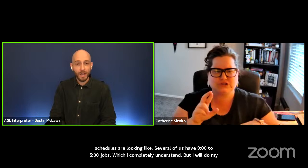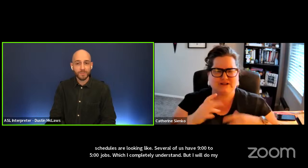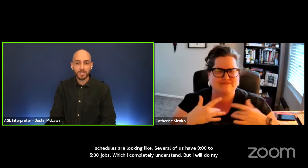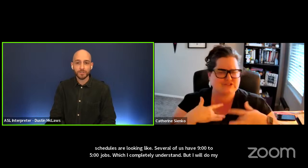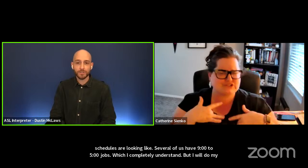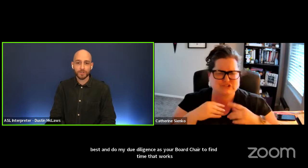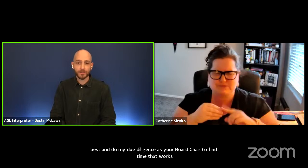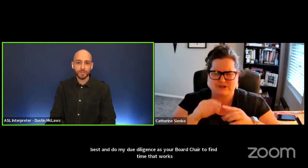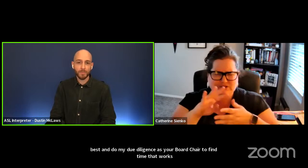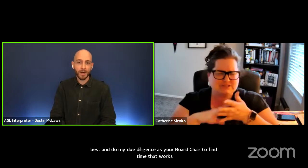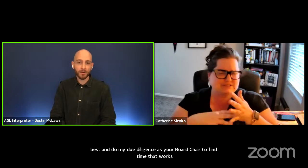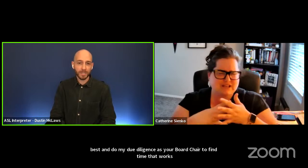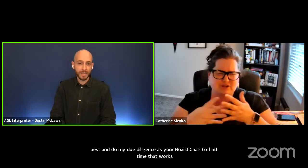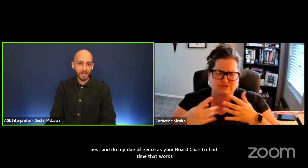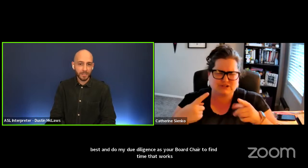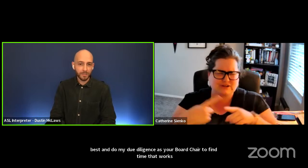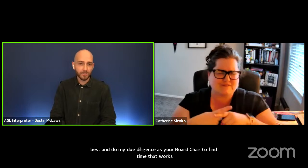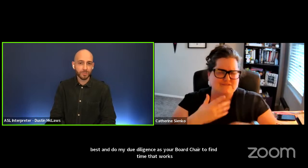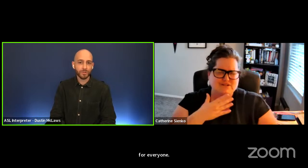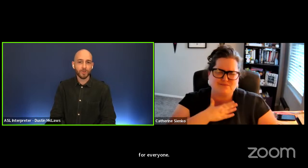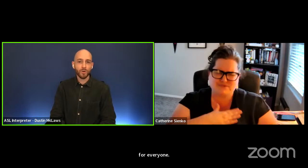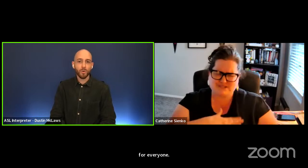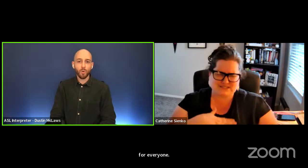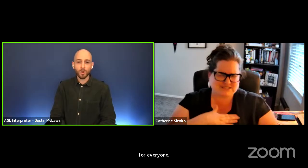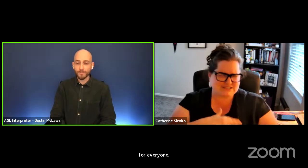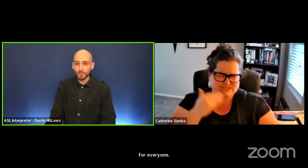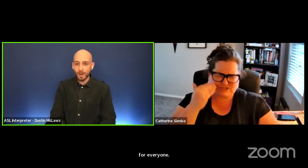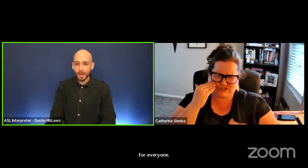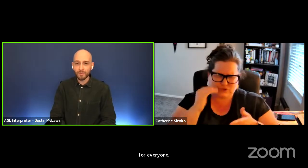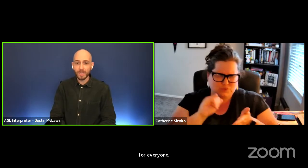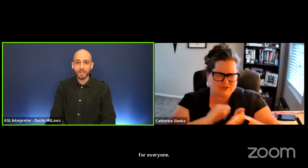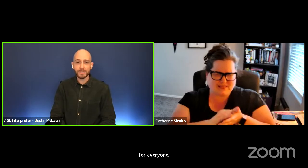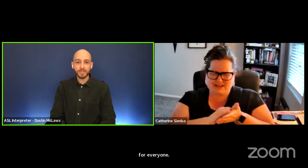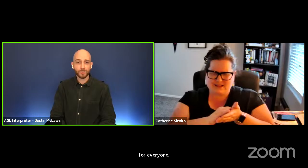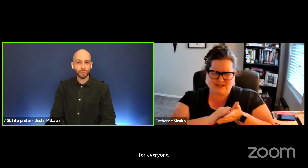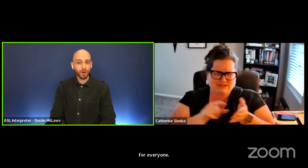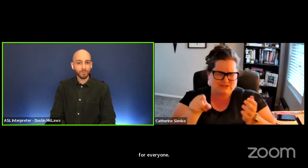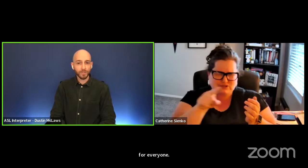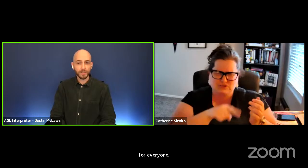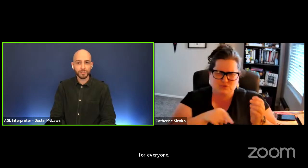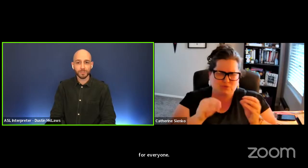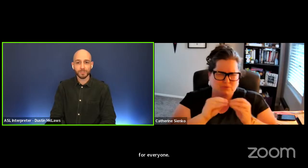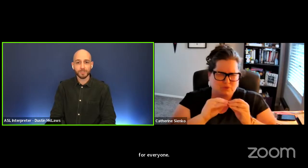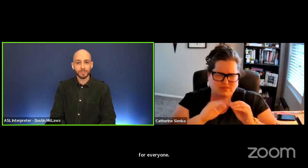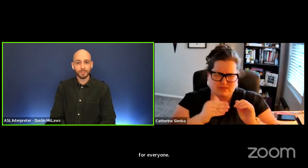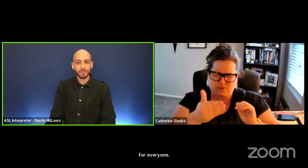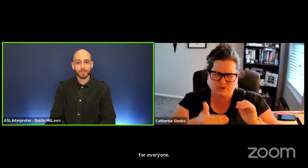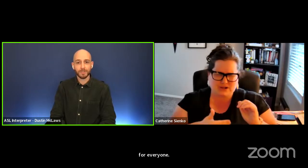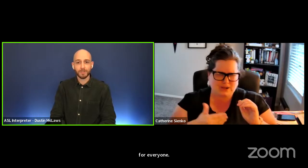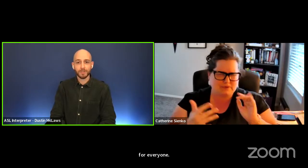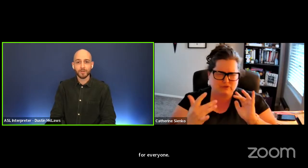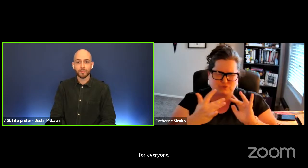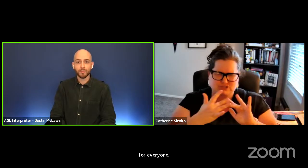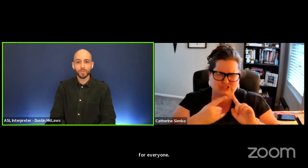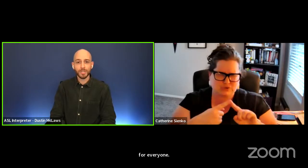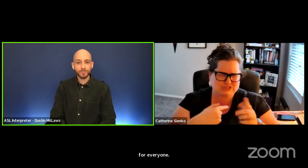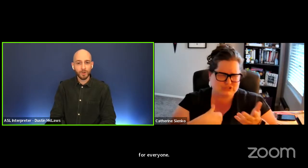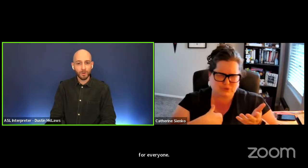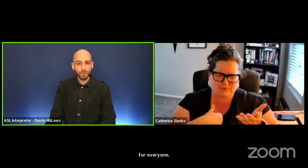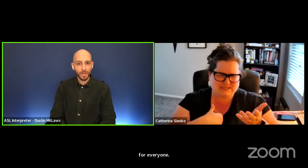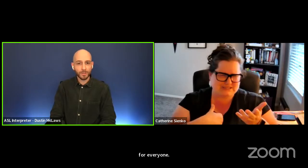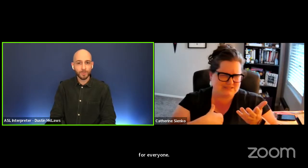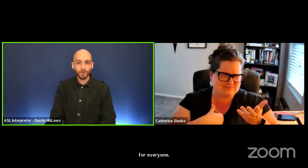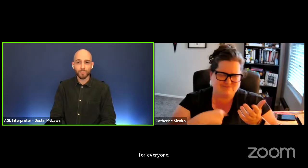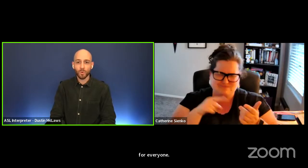If you ever have any concerns about attendance, or if you have any schedule conflicts,